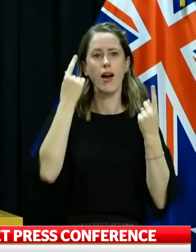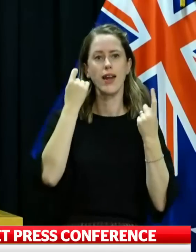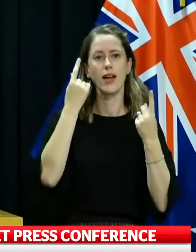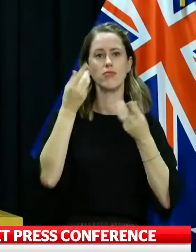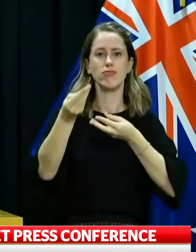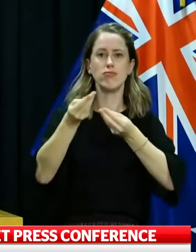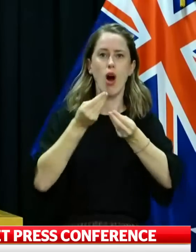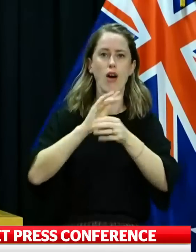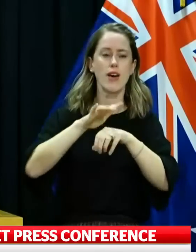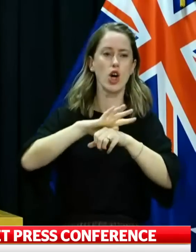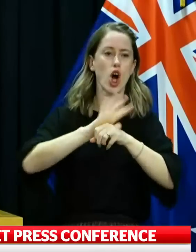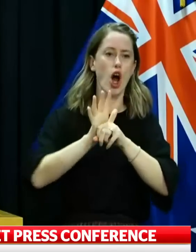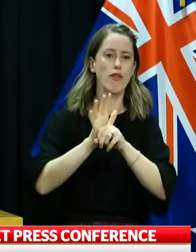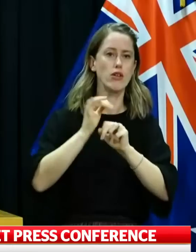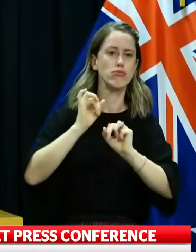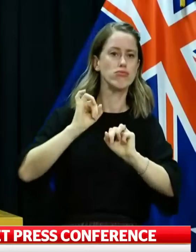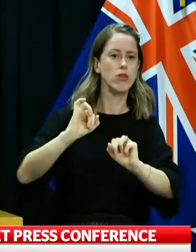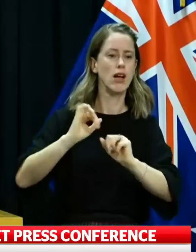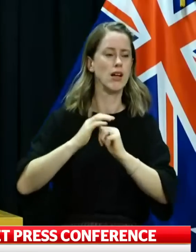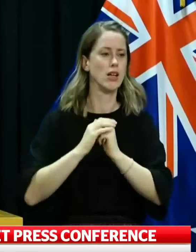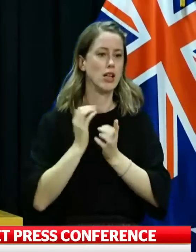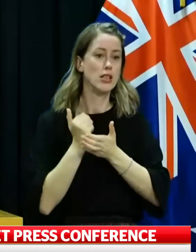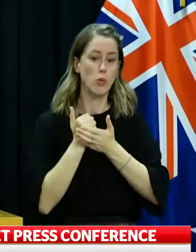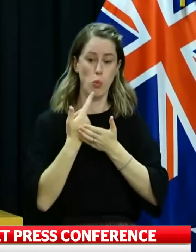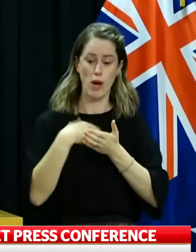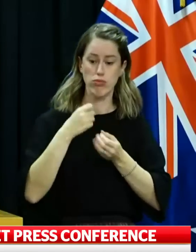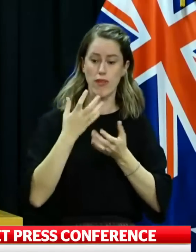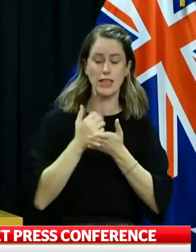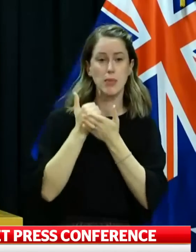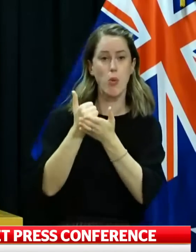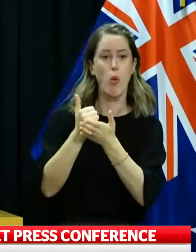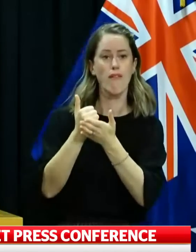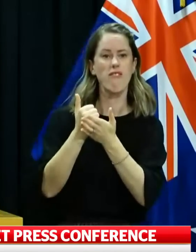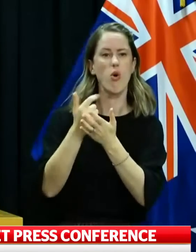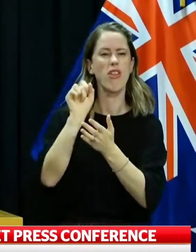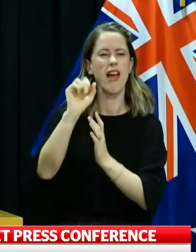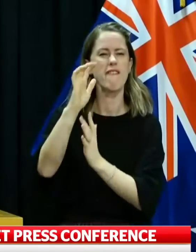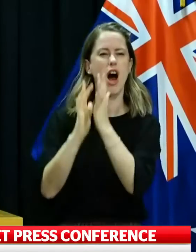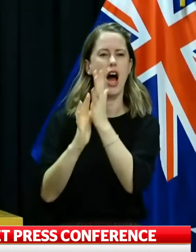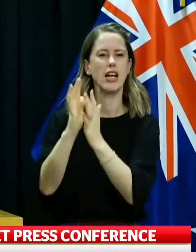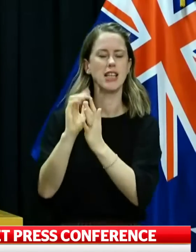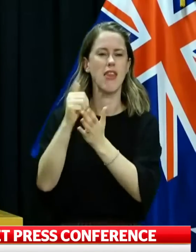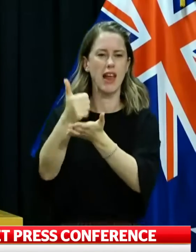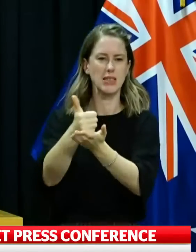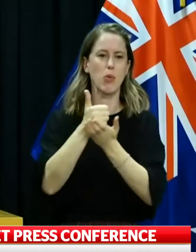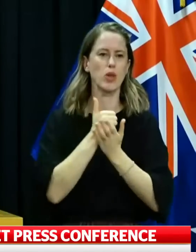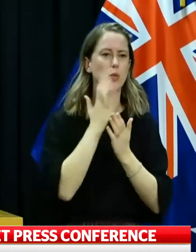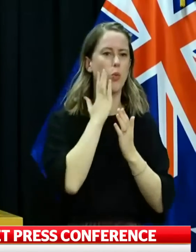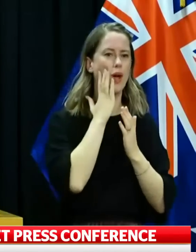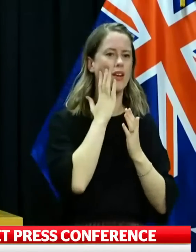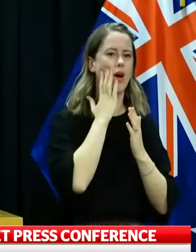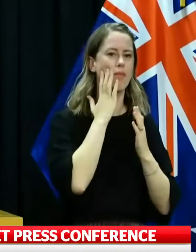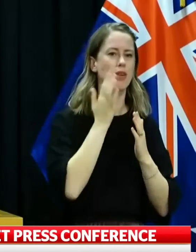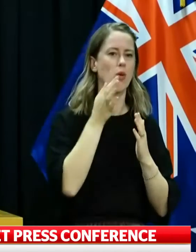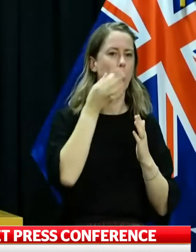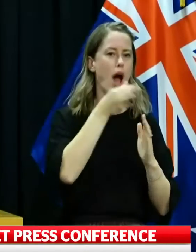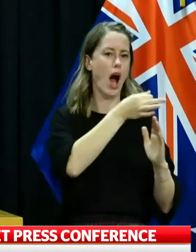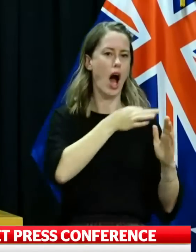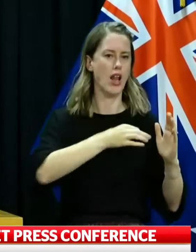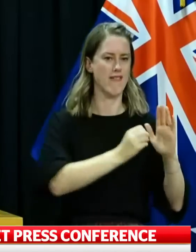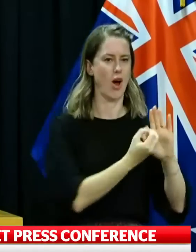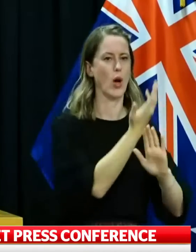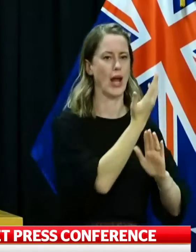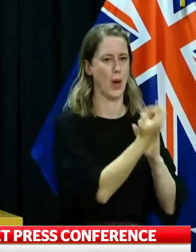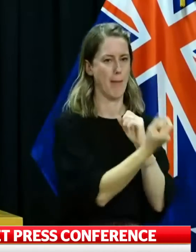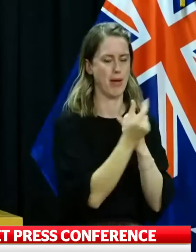ideas on COVID-19 to support that we provided them on bushfires and us on Whakaari White Island. Those relationships remain